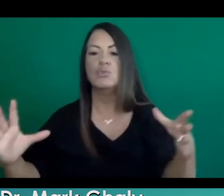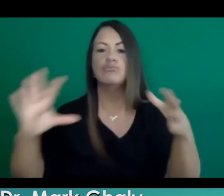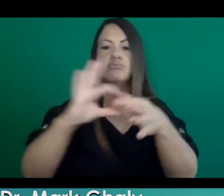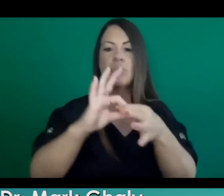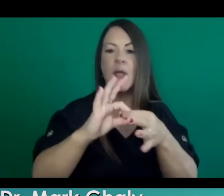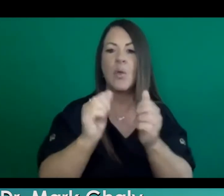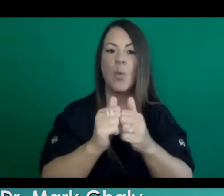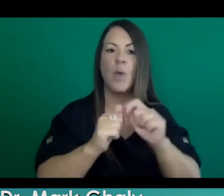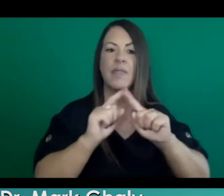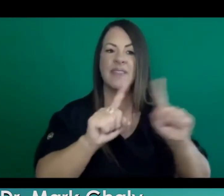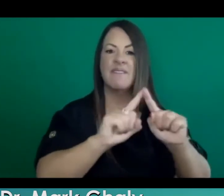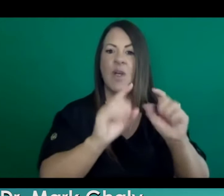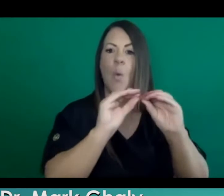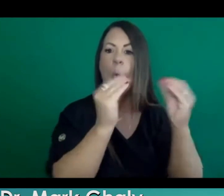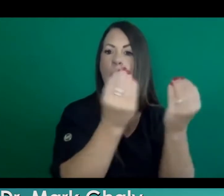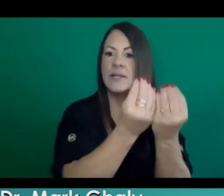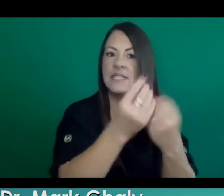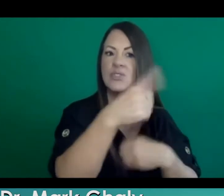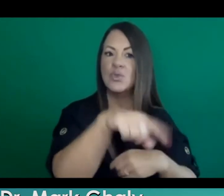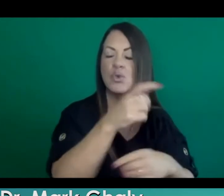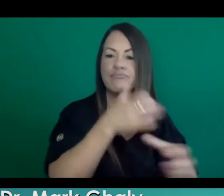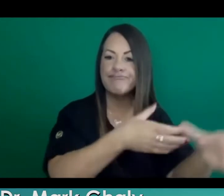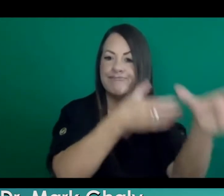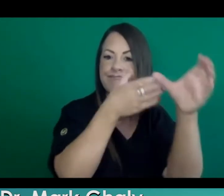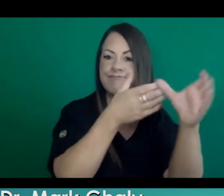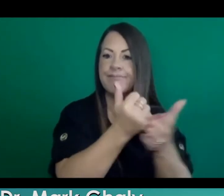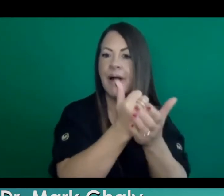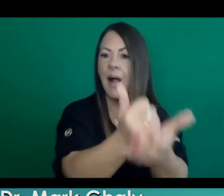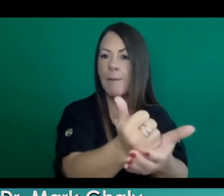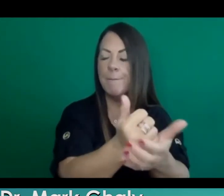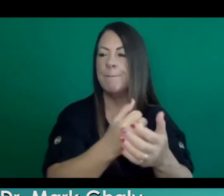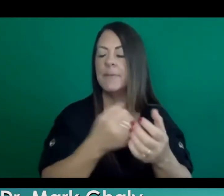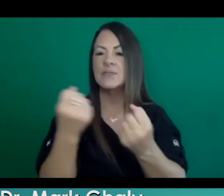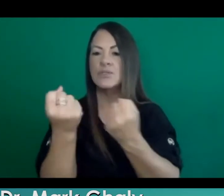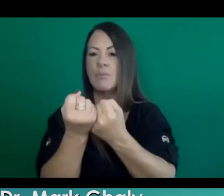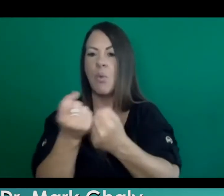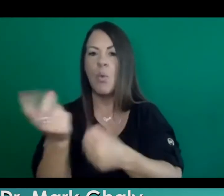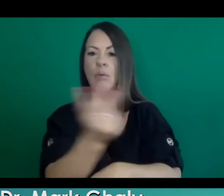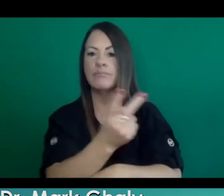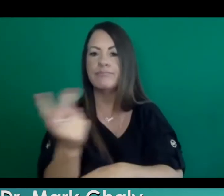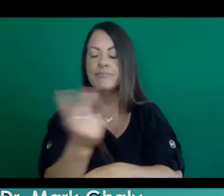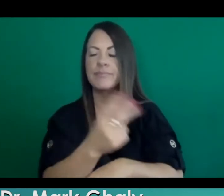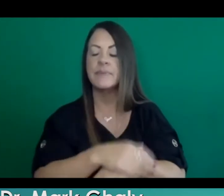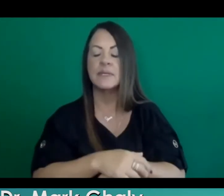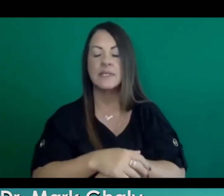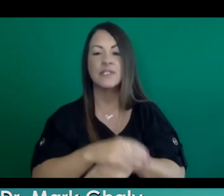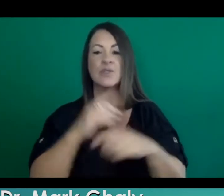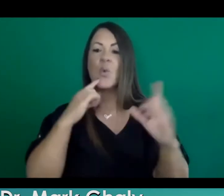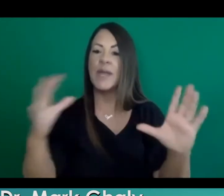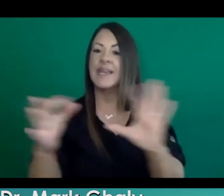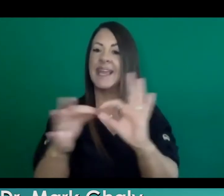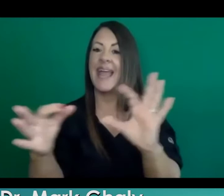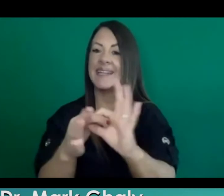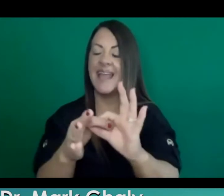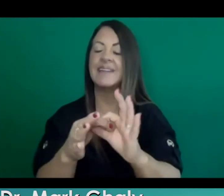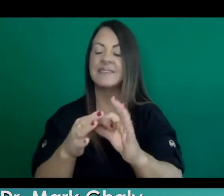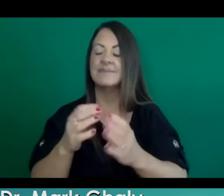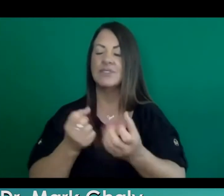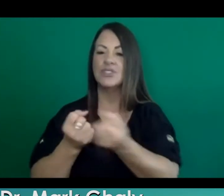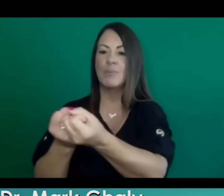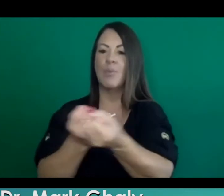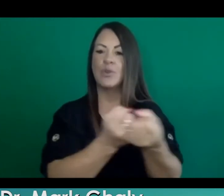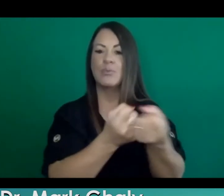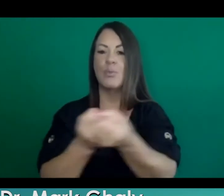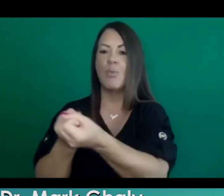doing incredible work throughout the state. And so if those connections are helpful, we're happy to make those. Also